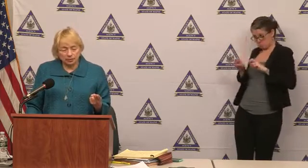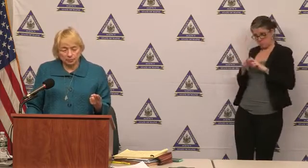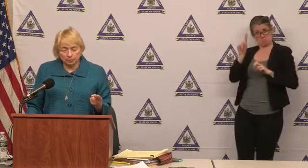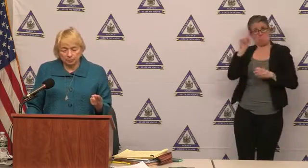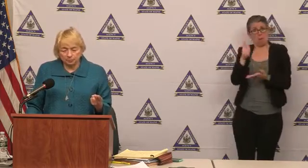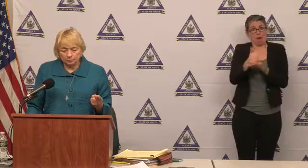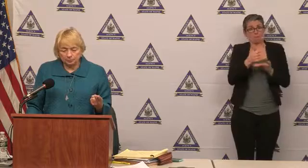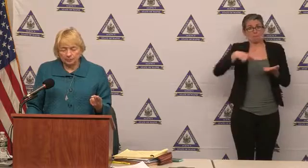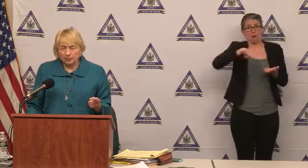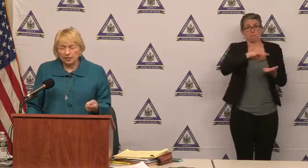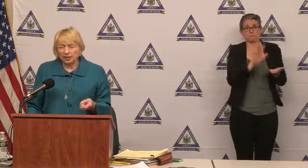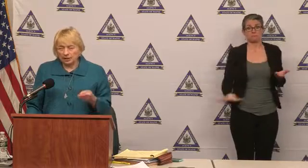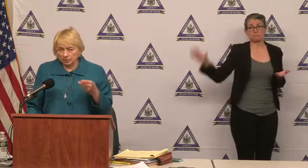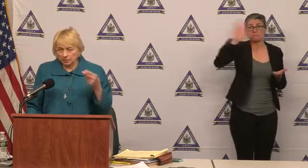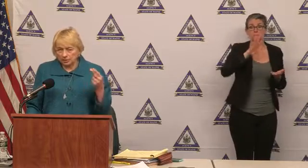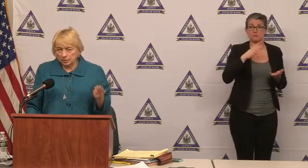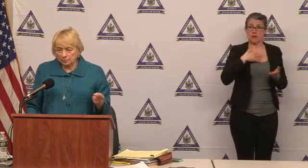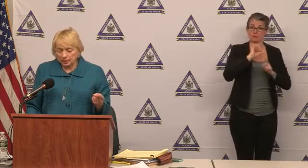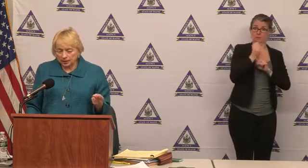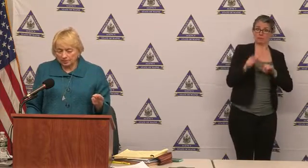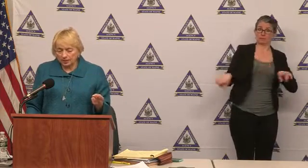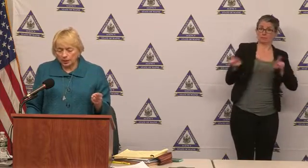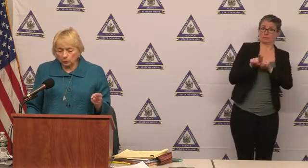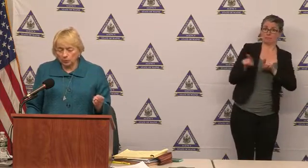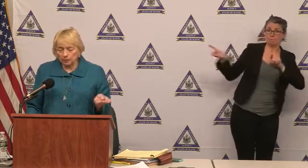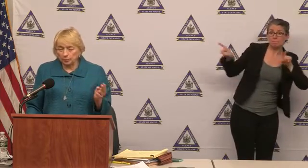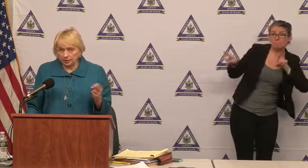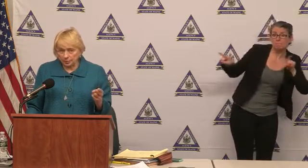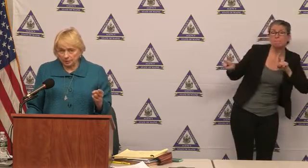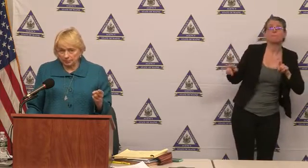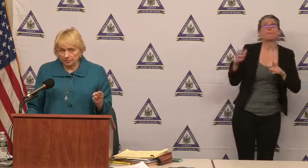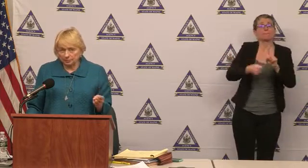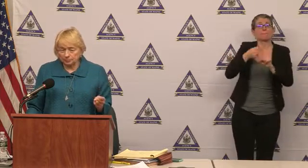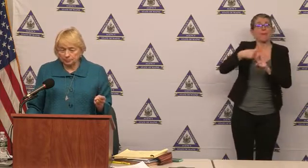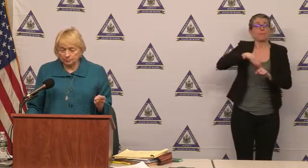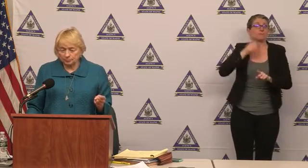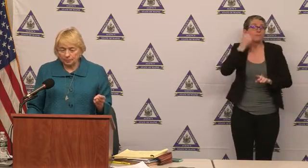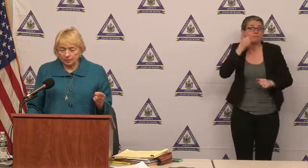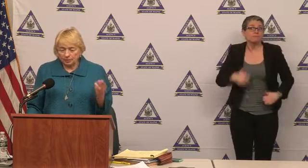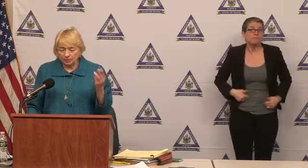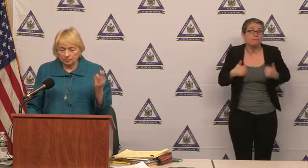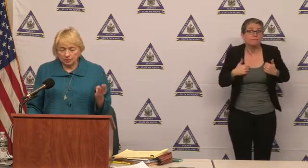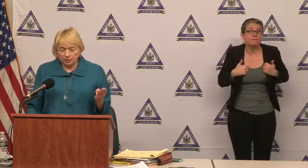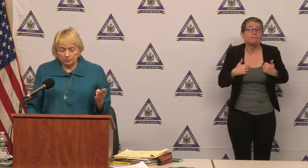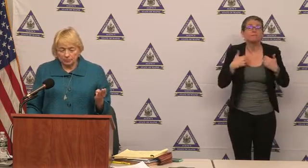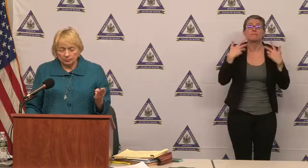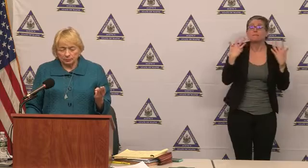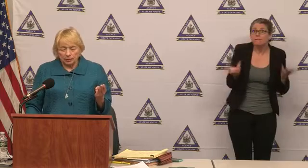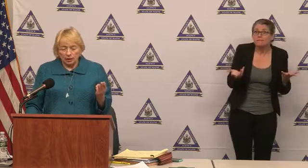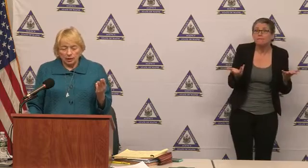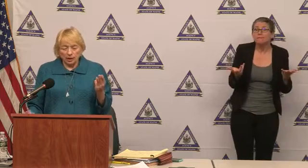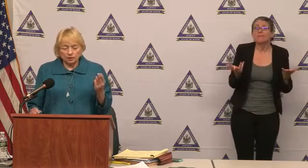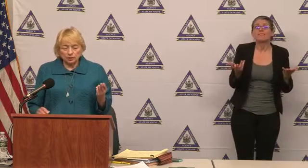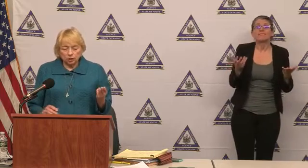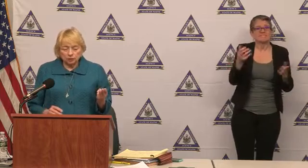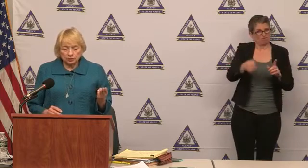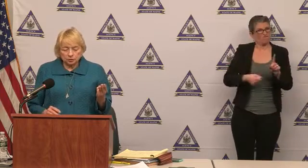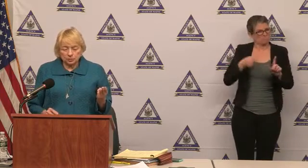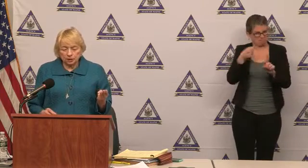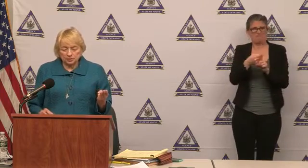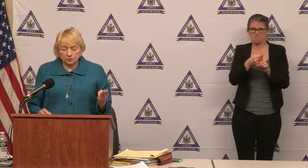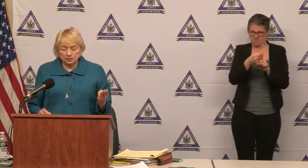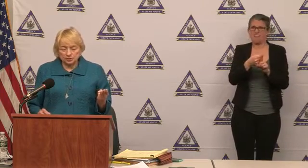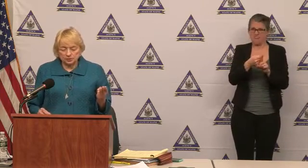of Maine people? And are those impacts outweighed by the benefits? 3, are the